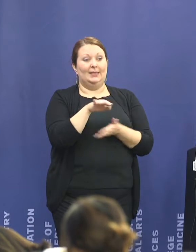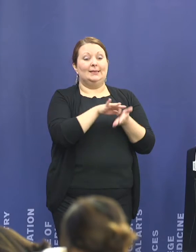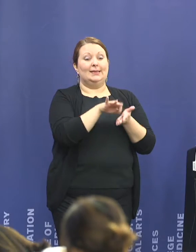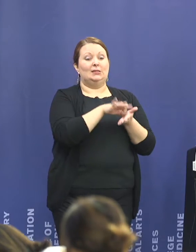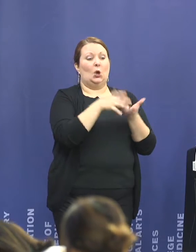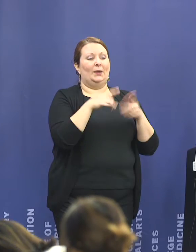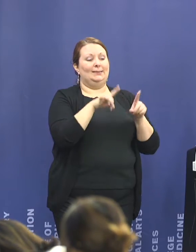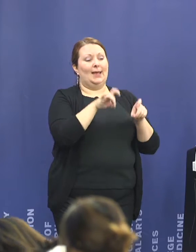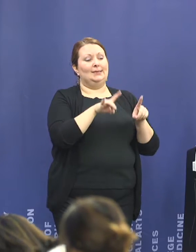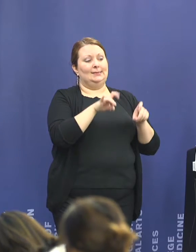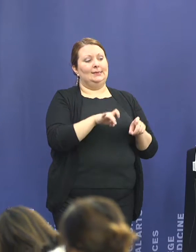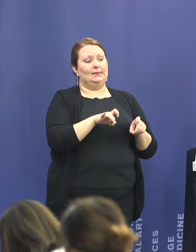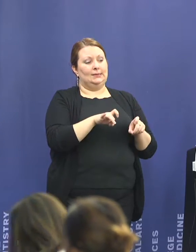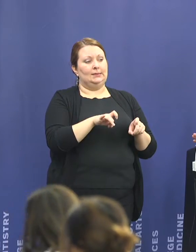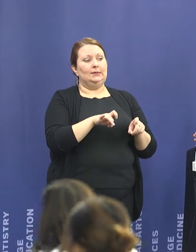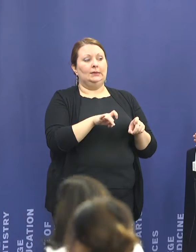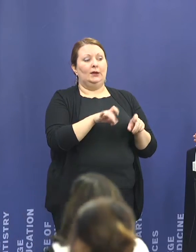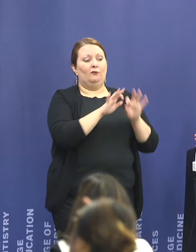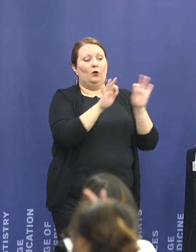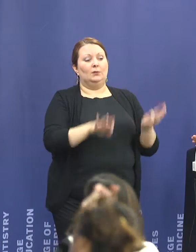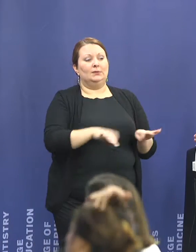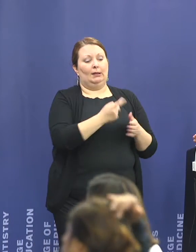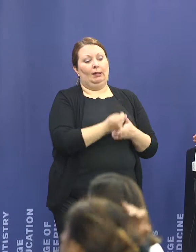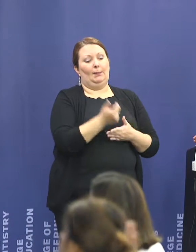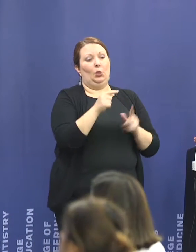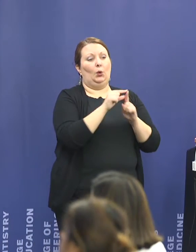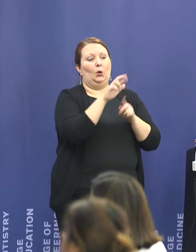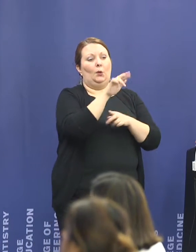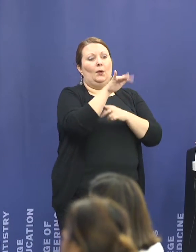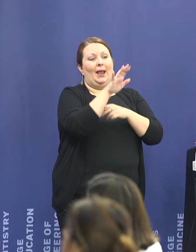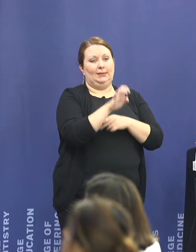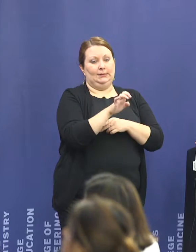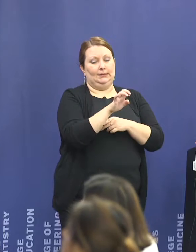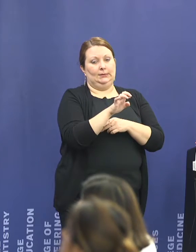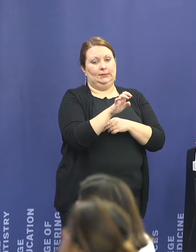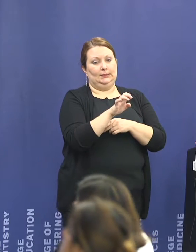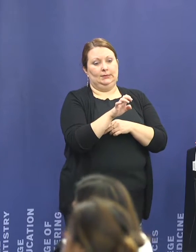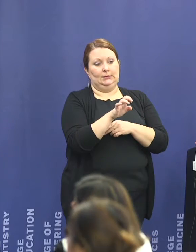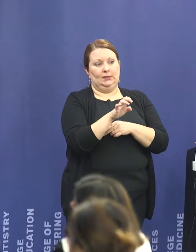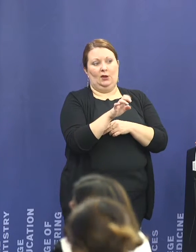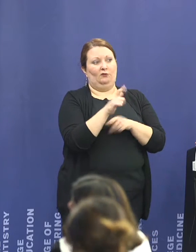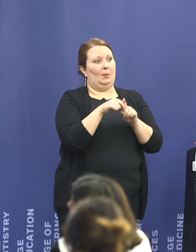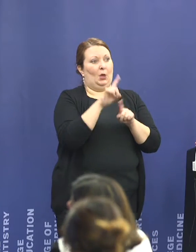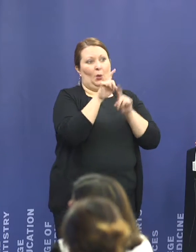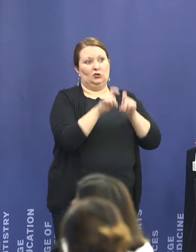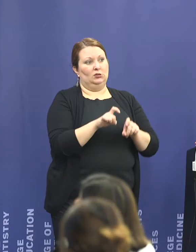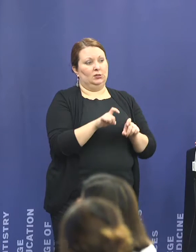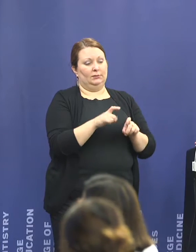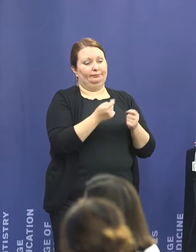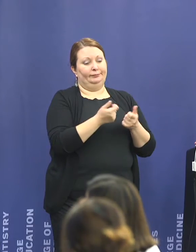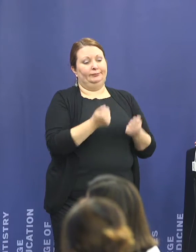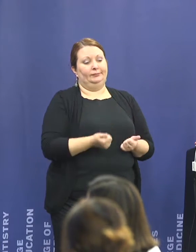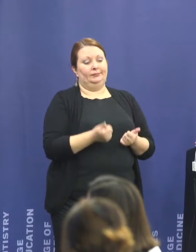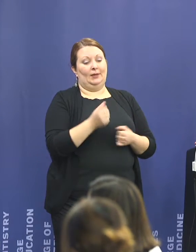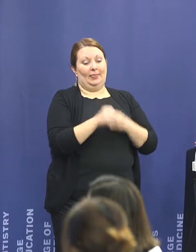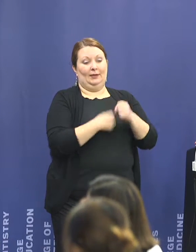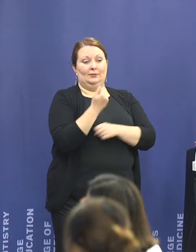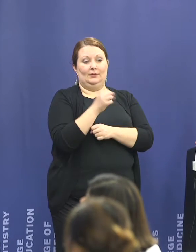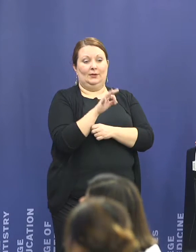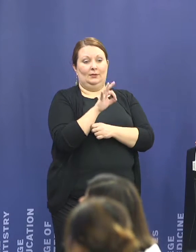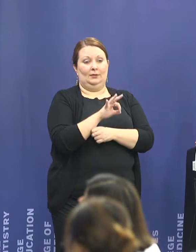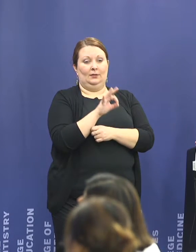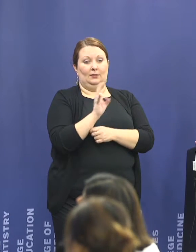tested formats that eliminate the word race at all from any of the question formats. And in